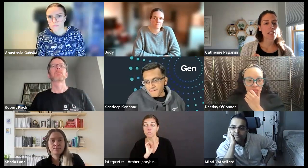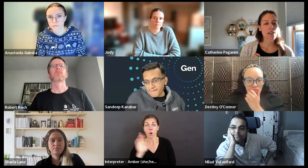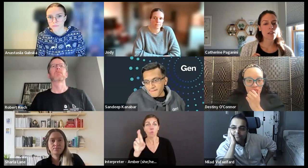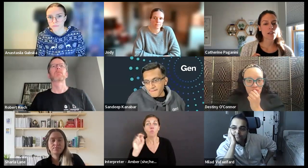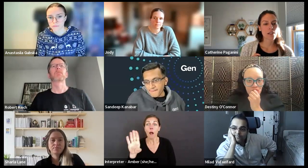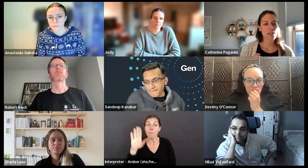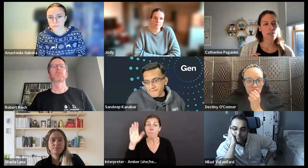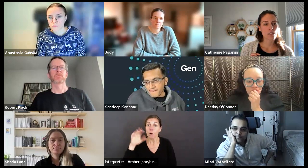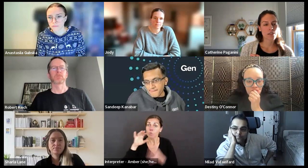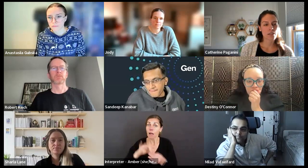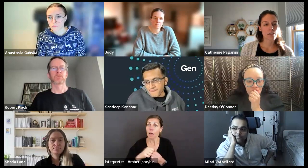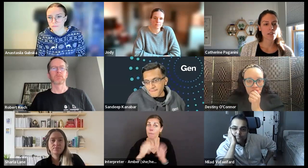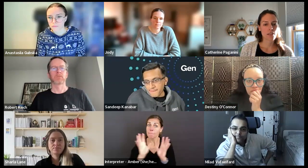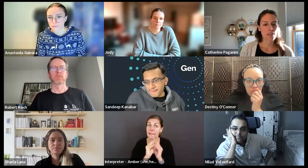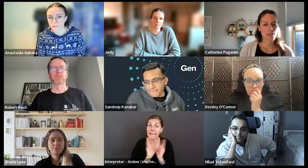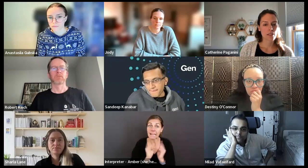Regarding the meeting